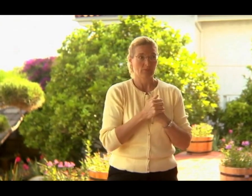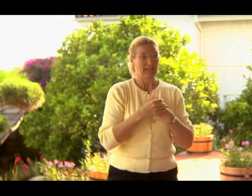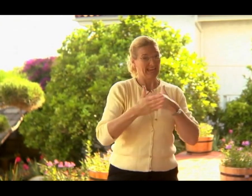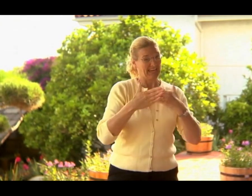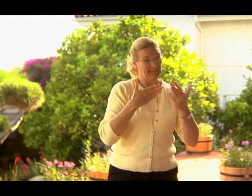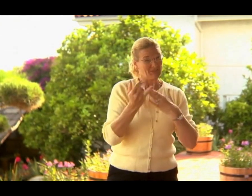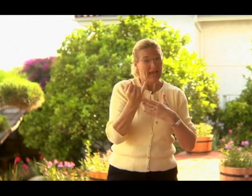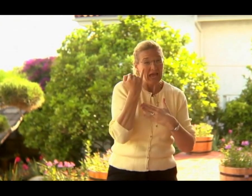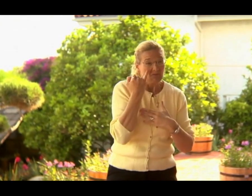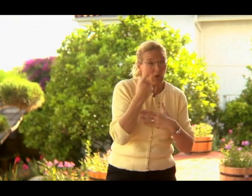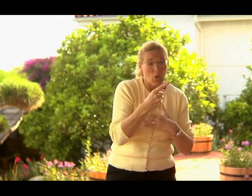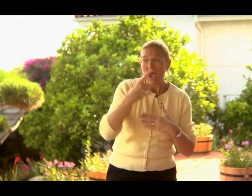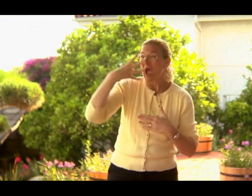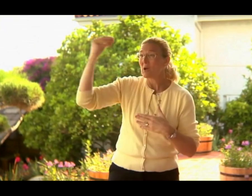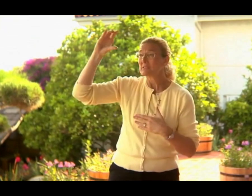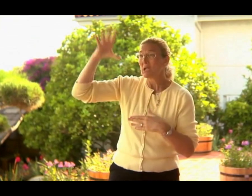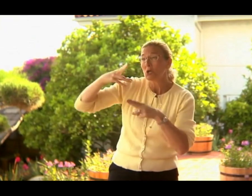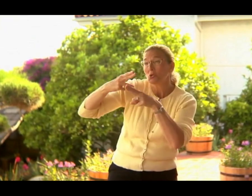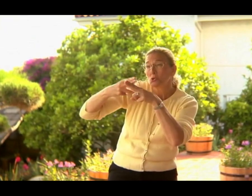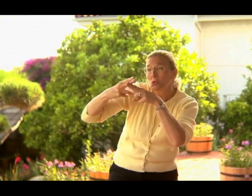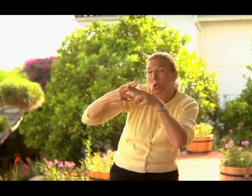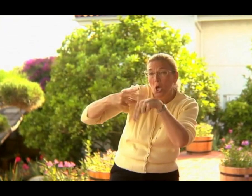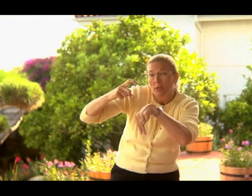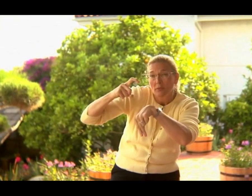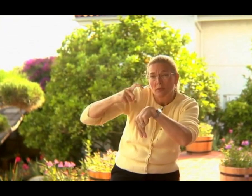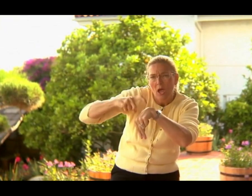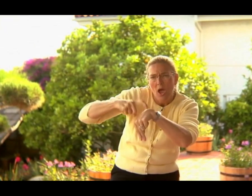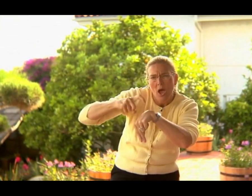Even when you are in the sun for only a short period of time,